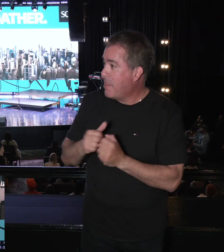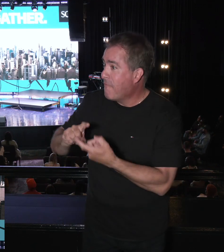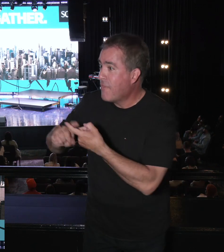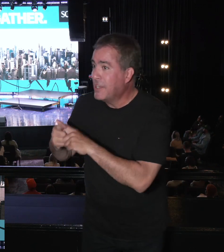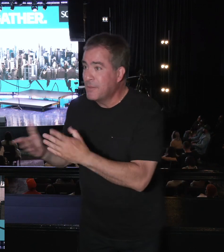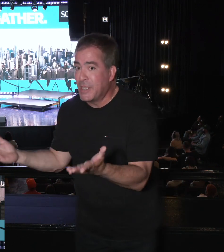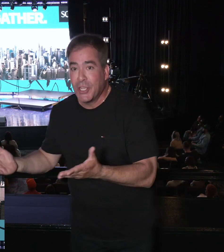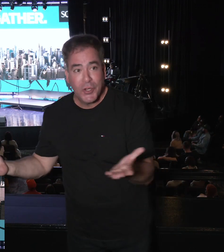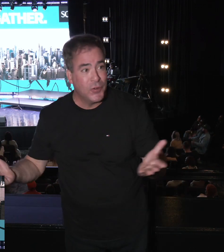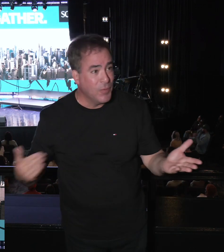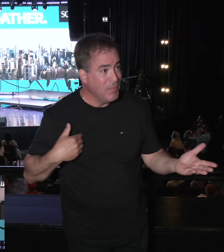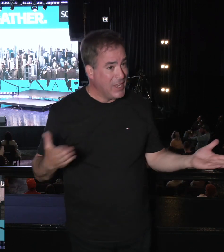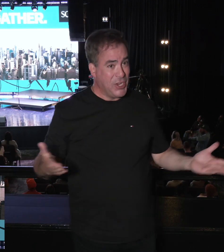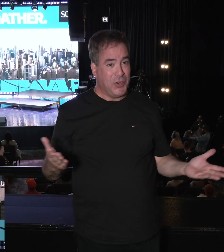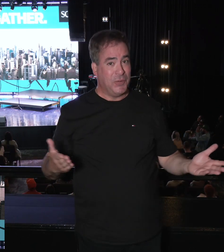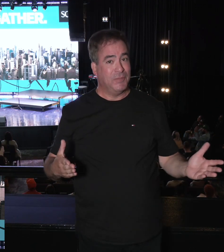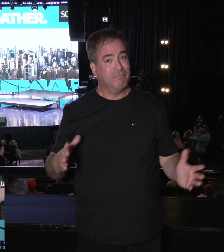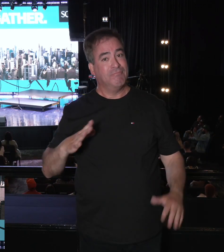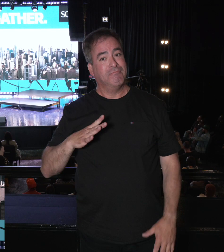by the fire.